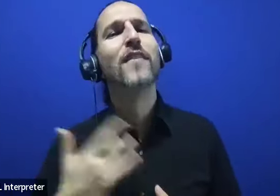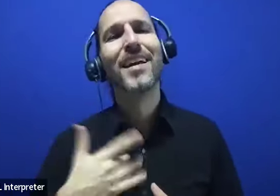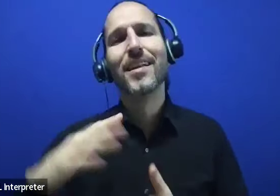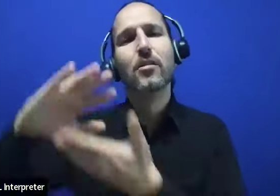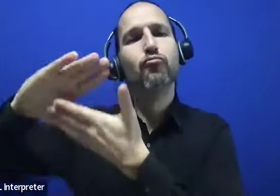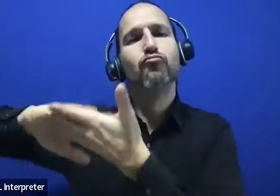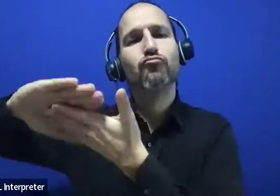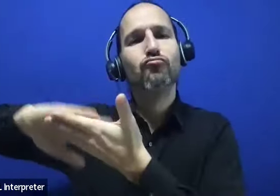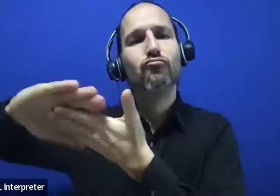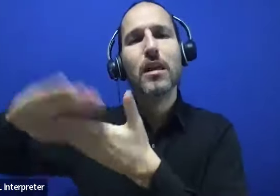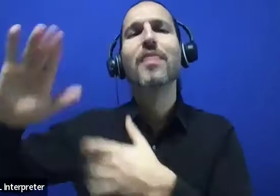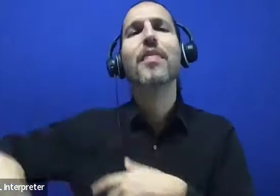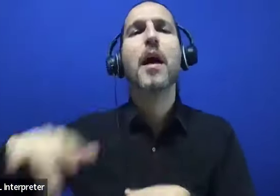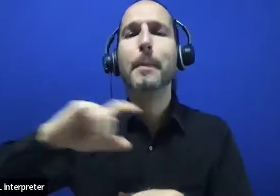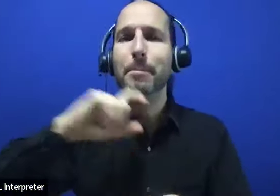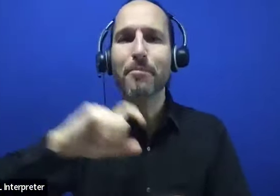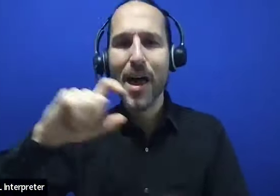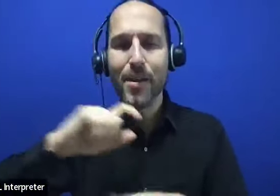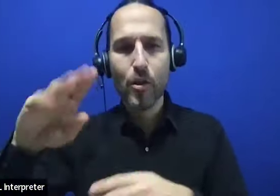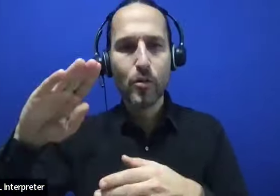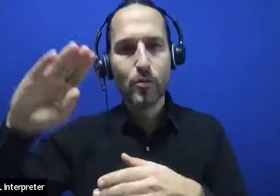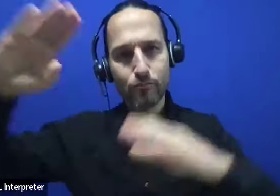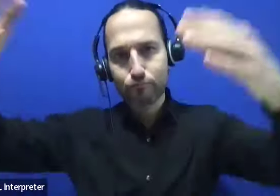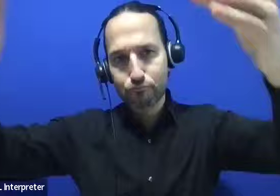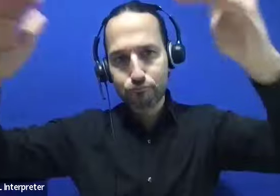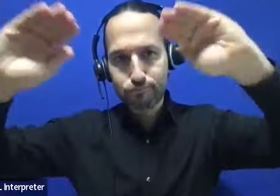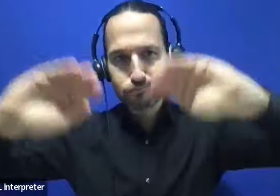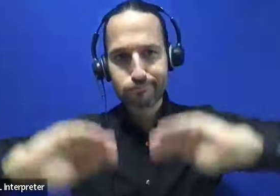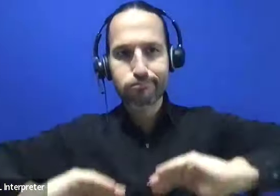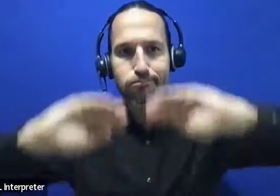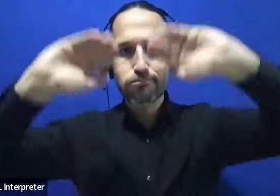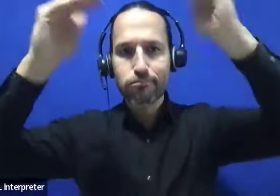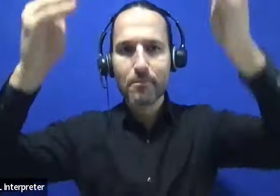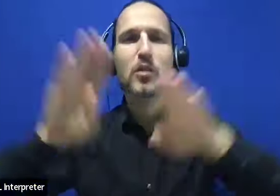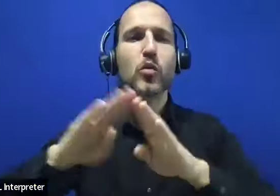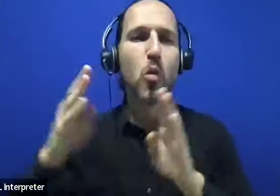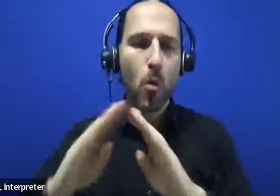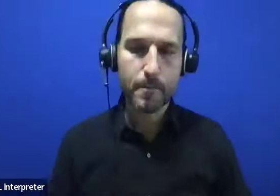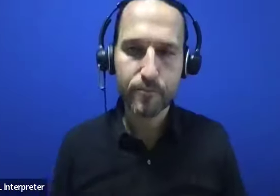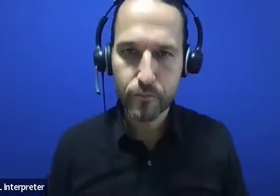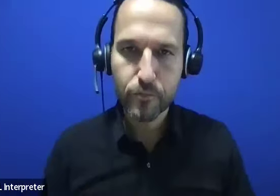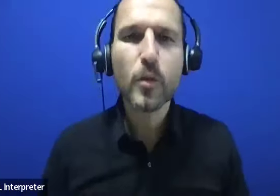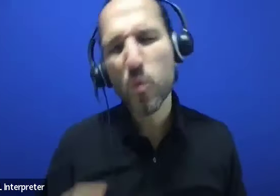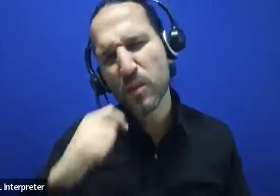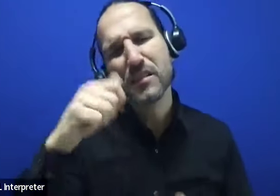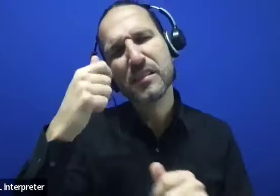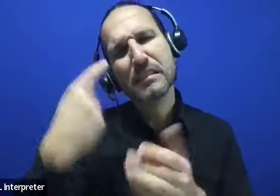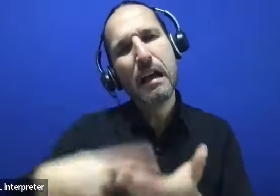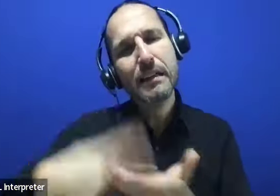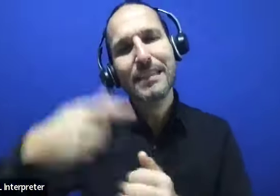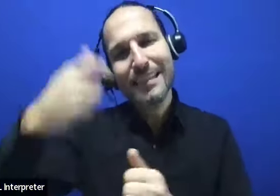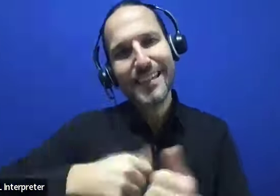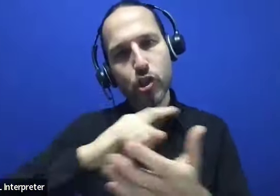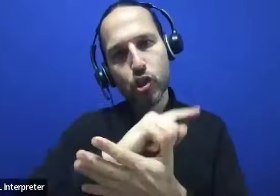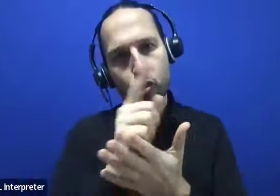his hands on this metal door. So I'm going to just list them off here. We're going to talk about each of them individually, but obviously